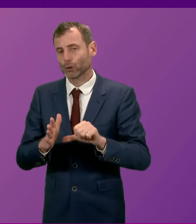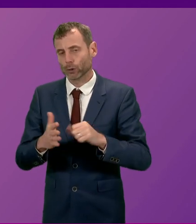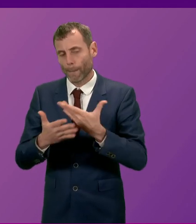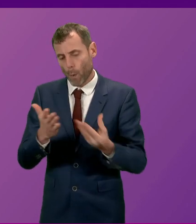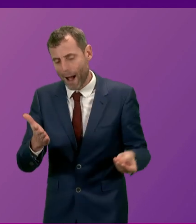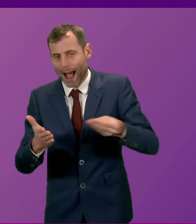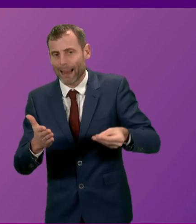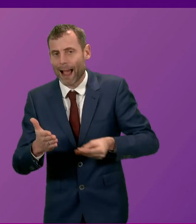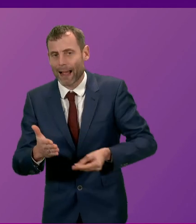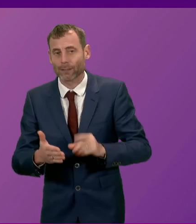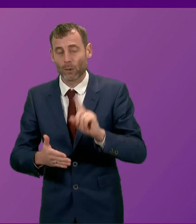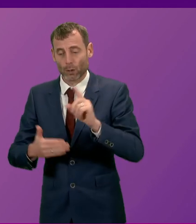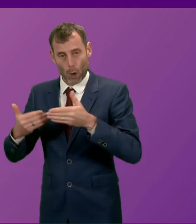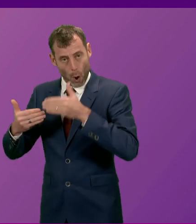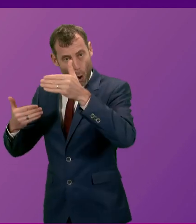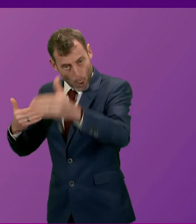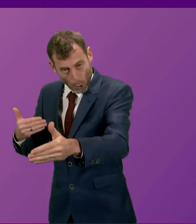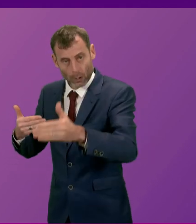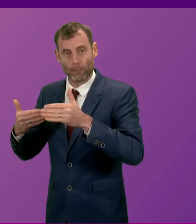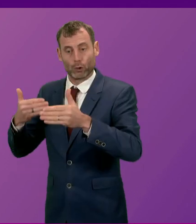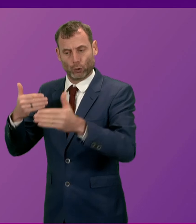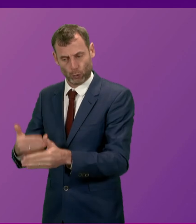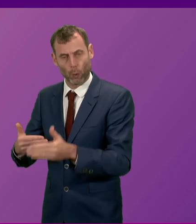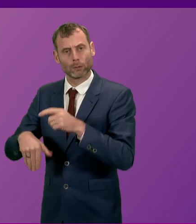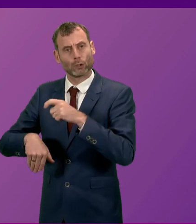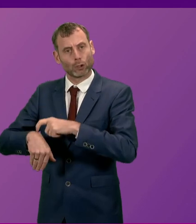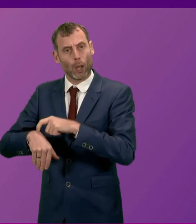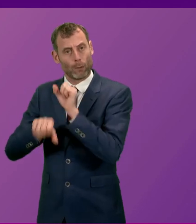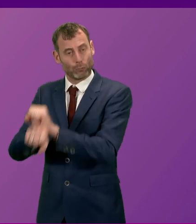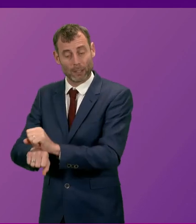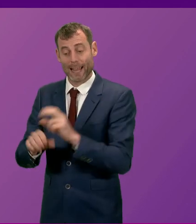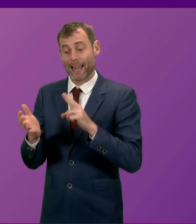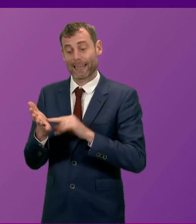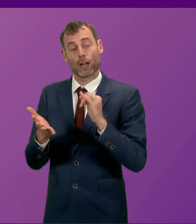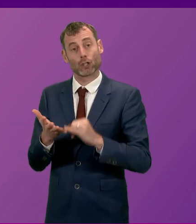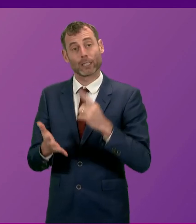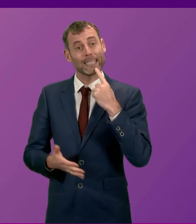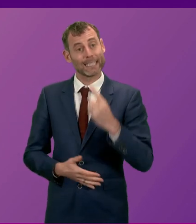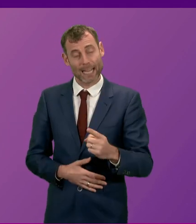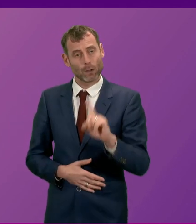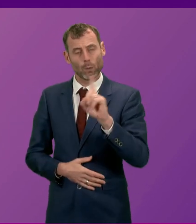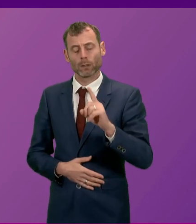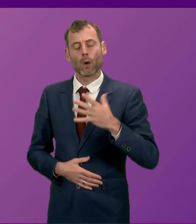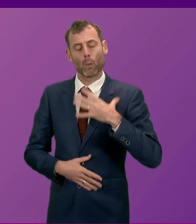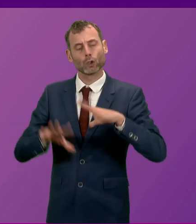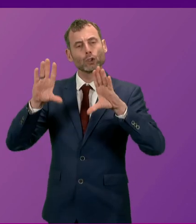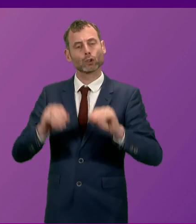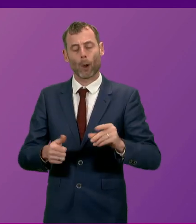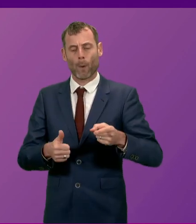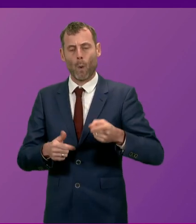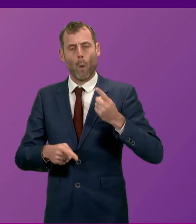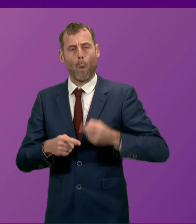SNP, at least at one stage. Nicola Sturgeon even said, and I quote, "Our objective remains to end the policy of automatic early